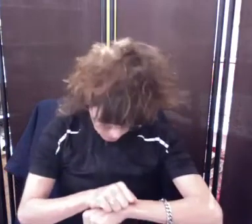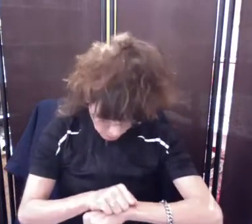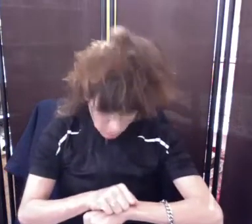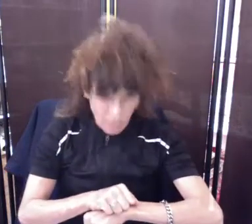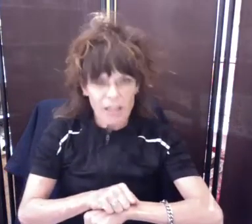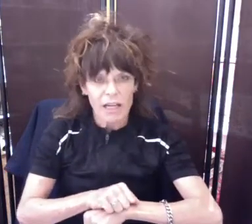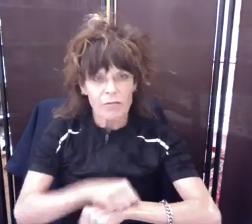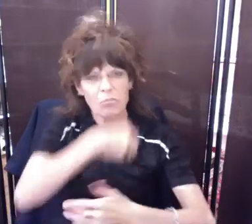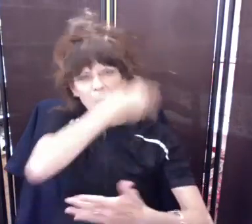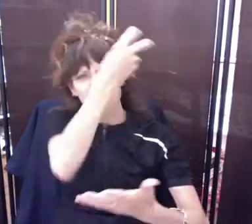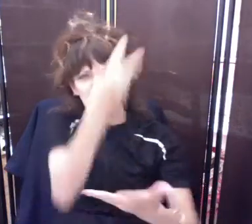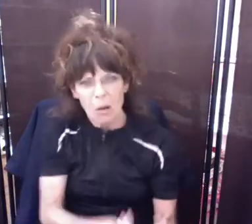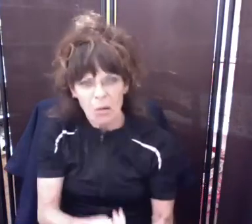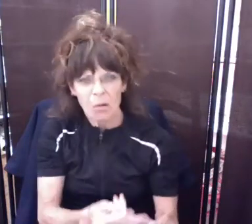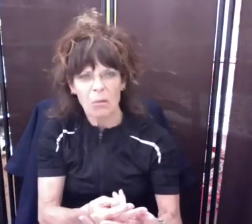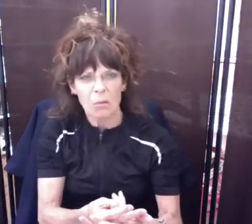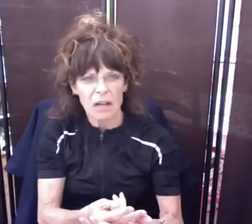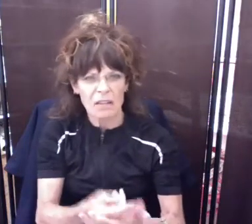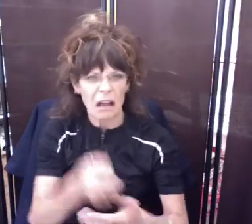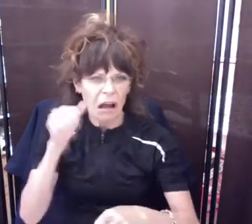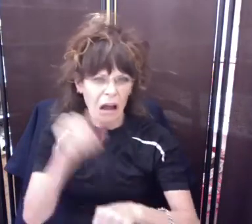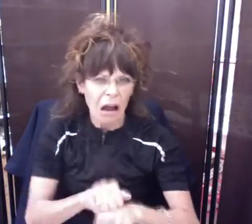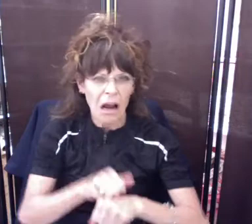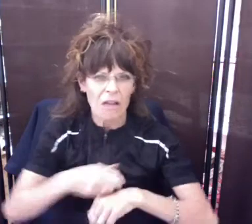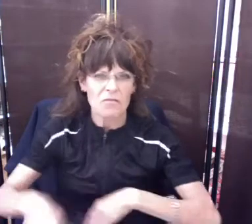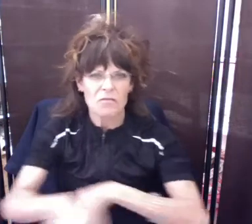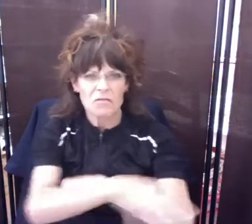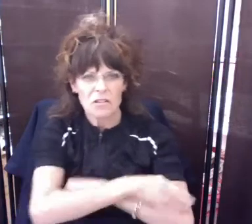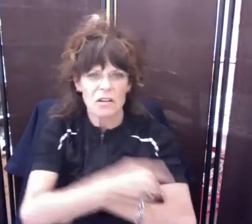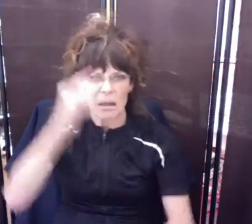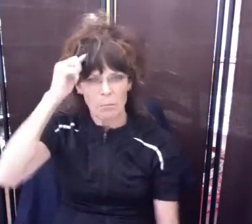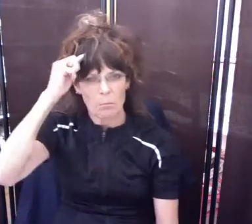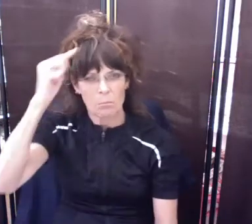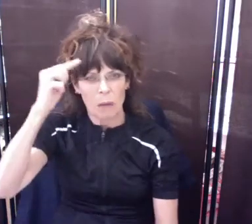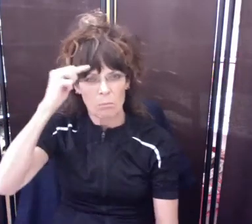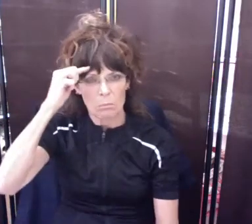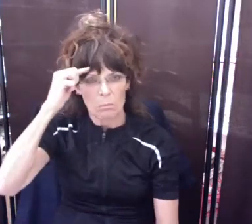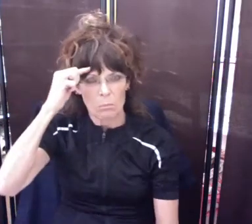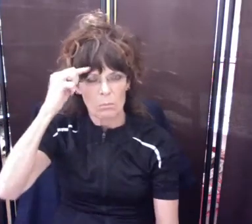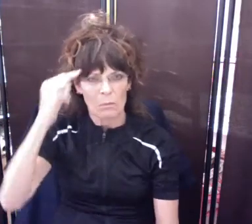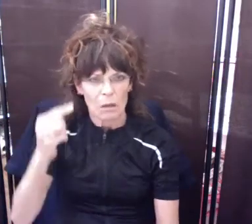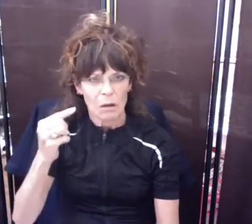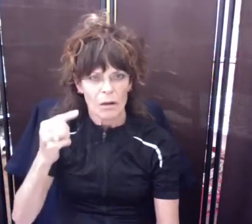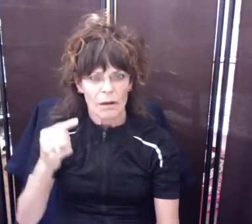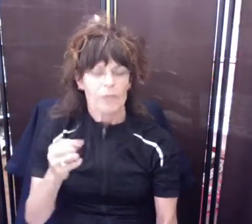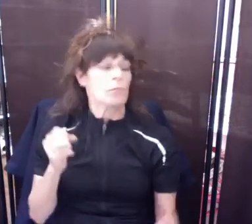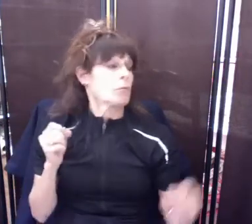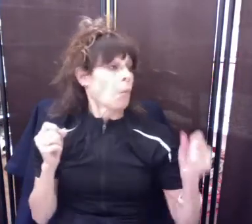and it was a hardwood floor, and I'd put a big knot on my head. And then I would kind of come to around midnight